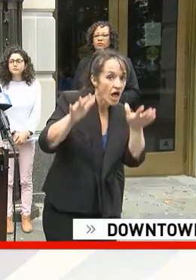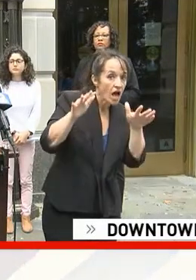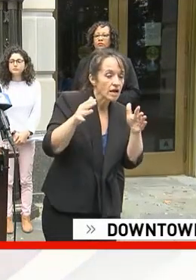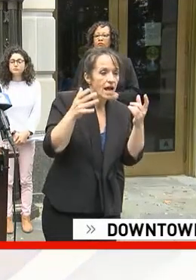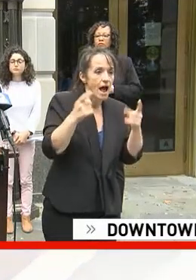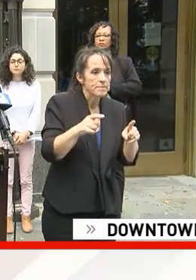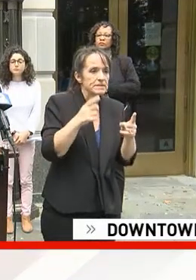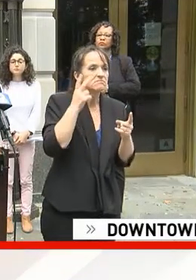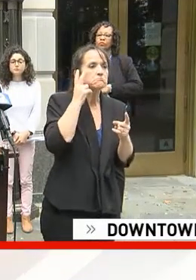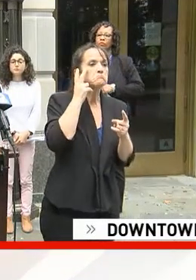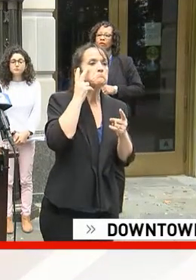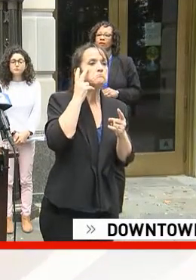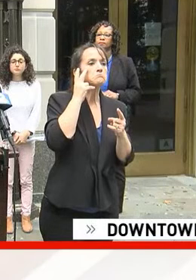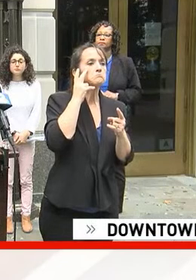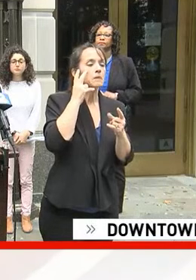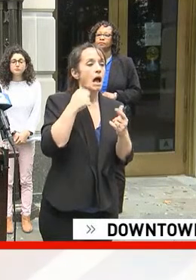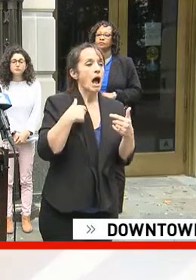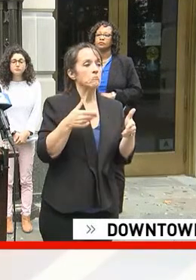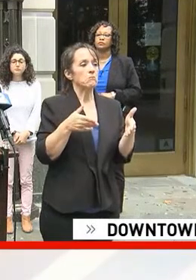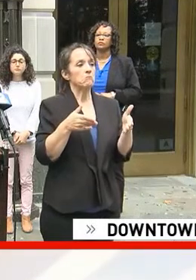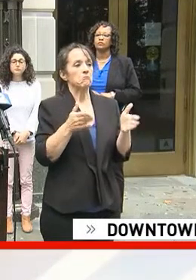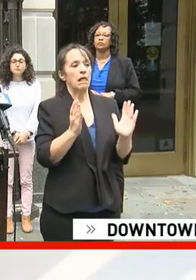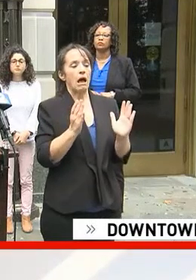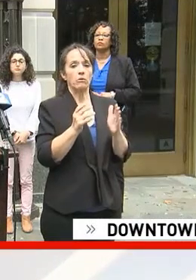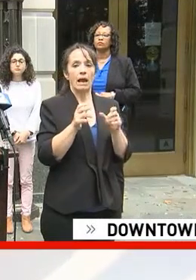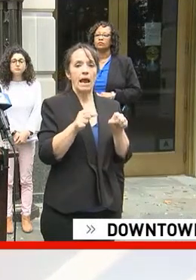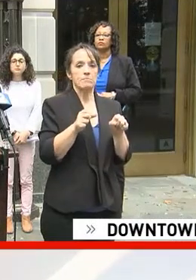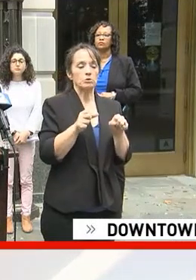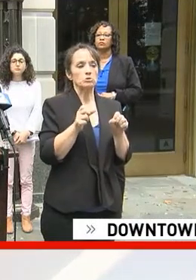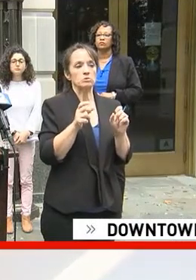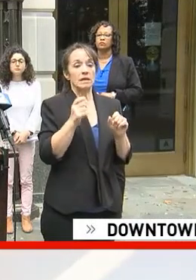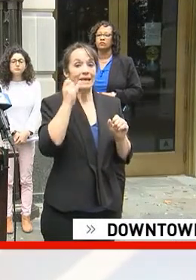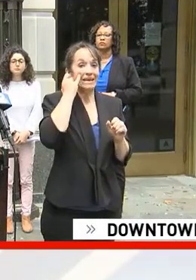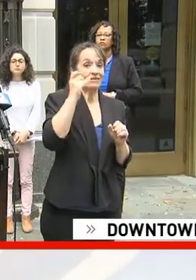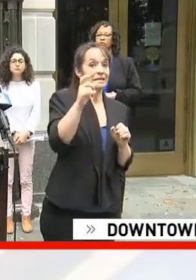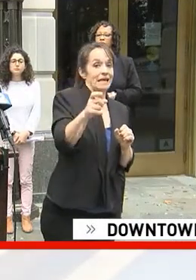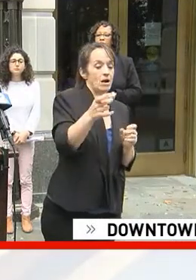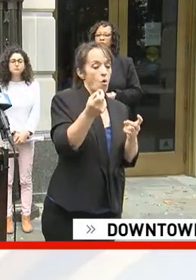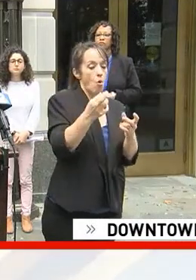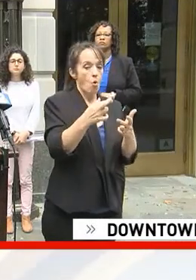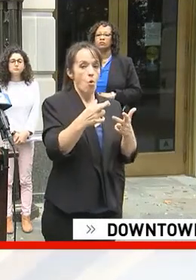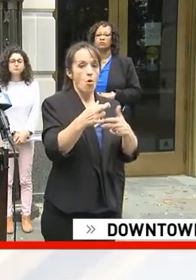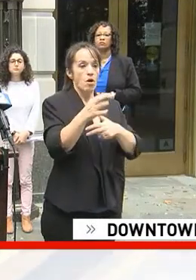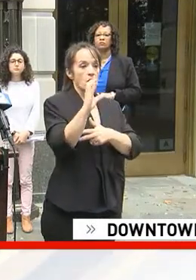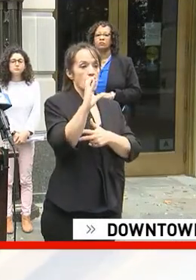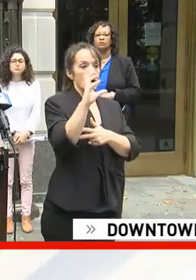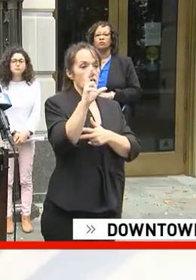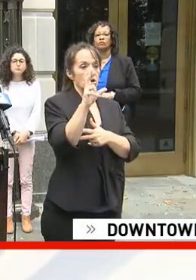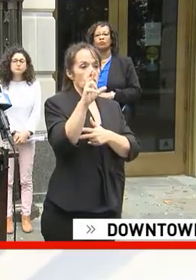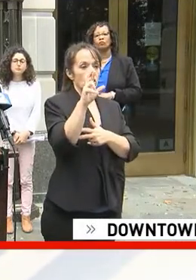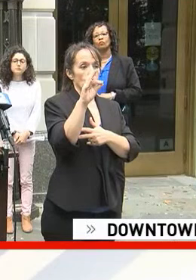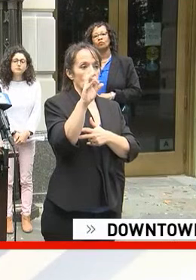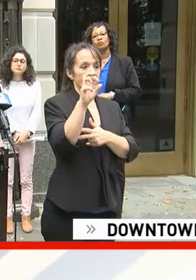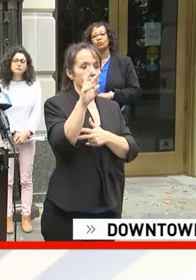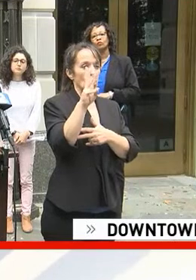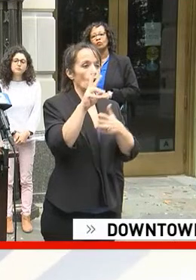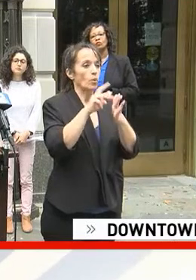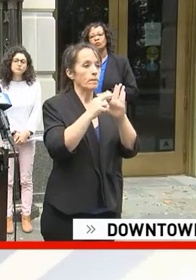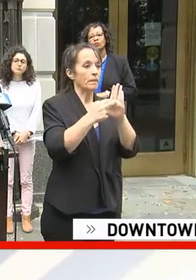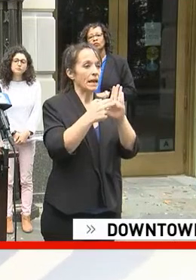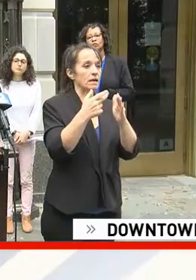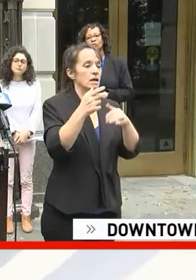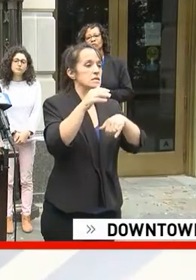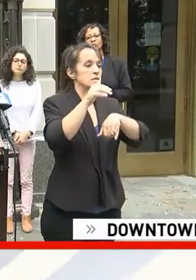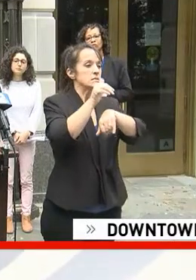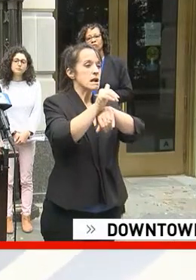Meteorologist Charleston Clark's going to have your full forecast coming up. But again, some big takeaways. We are going into full response mode at 8 a.m. tomorrow,